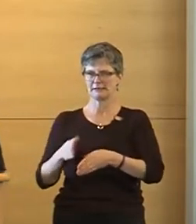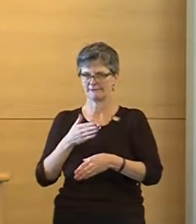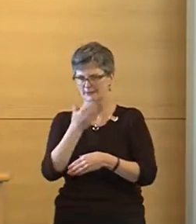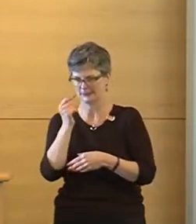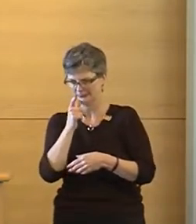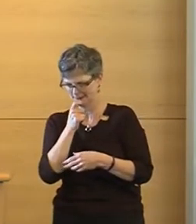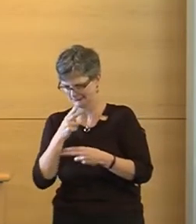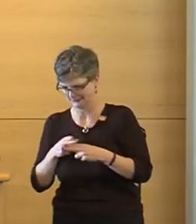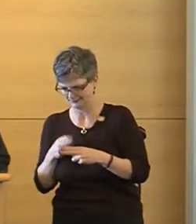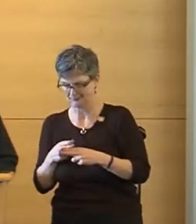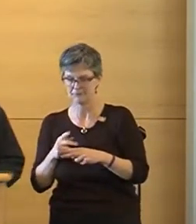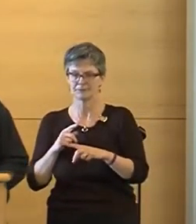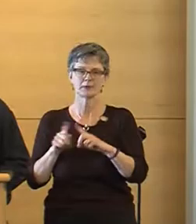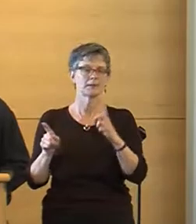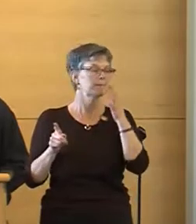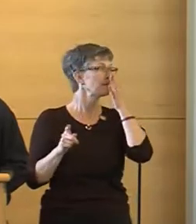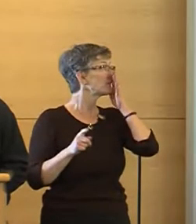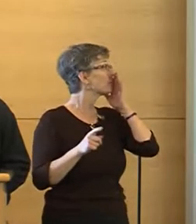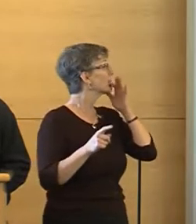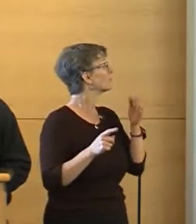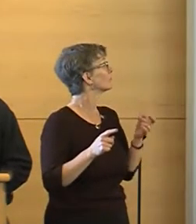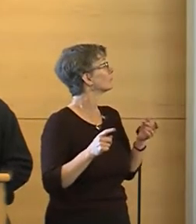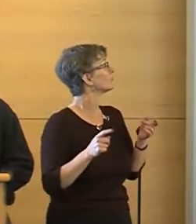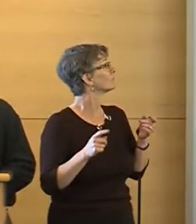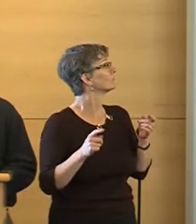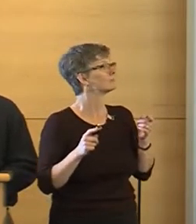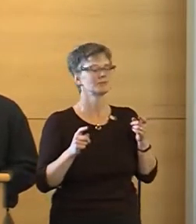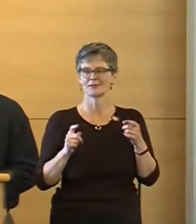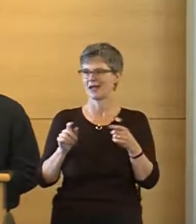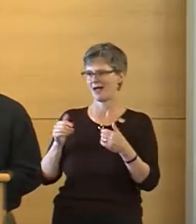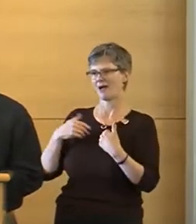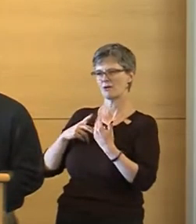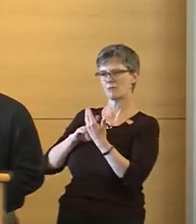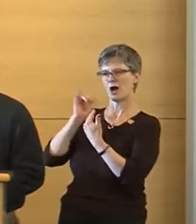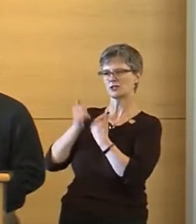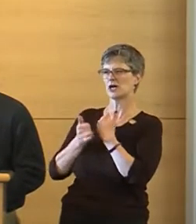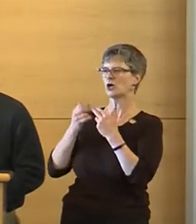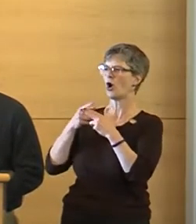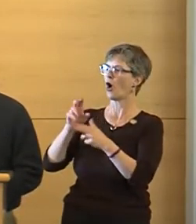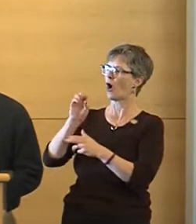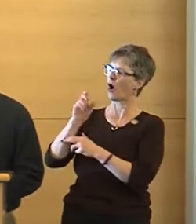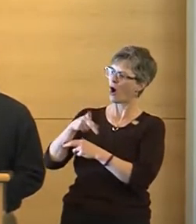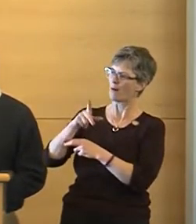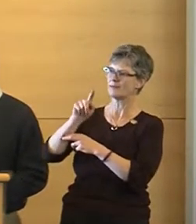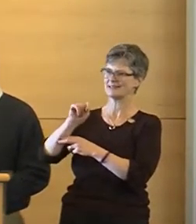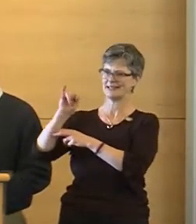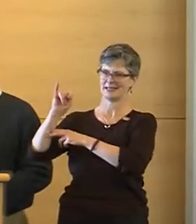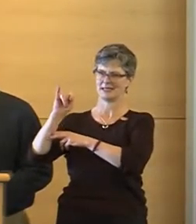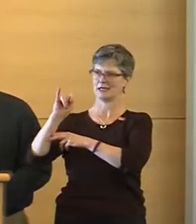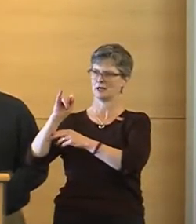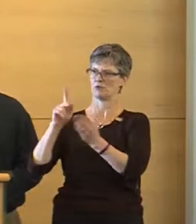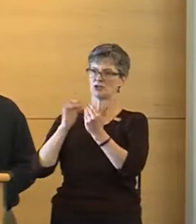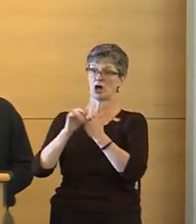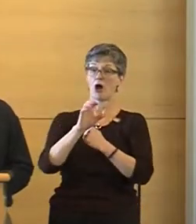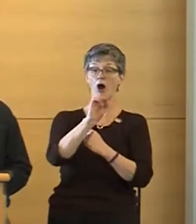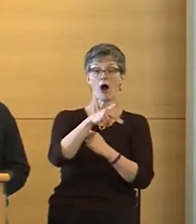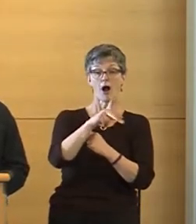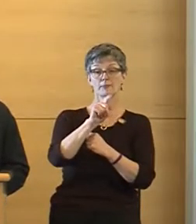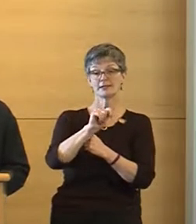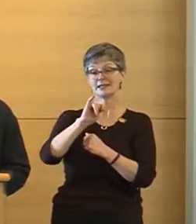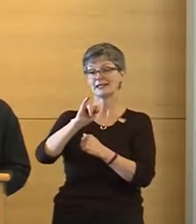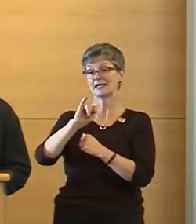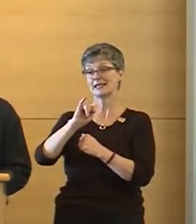contrast. But this is the internet. This is actually a map of the internet that a